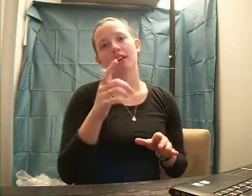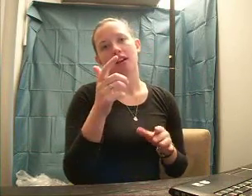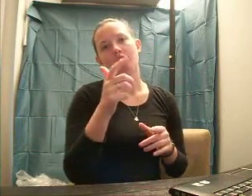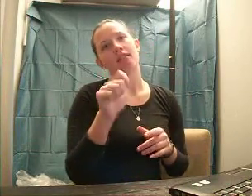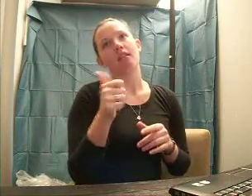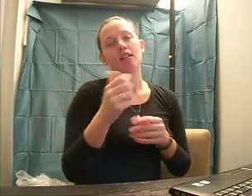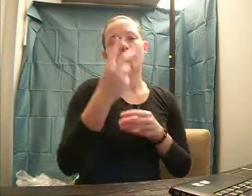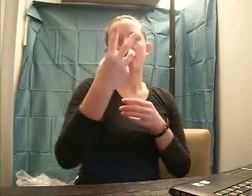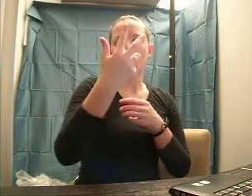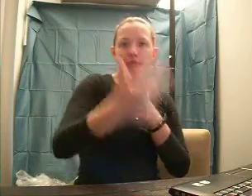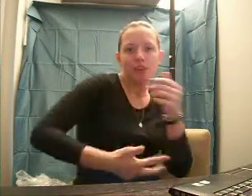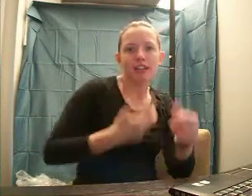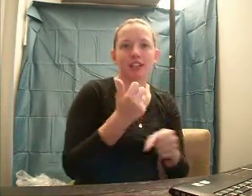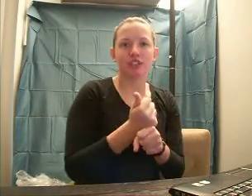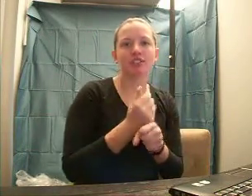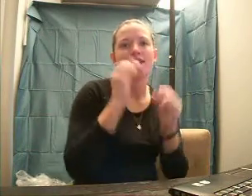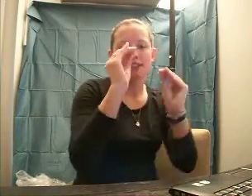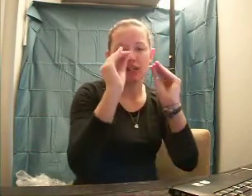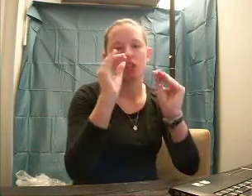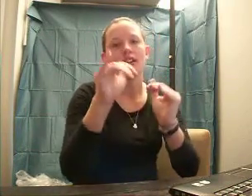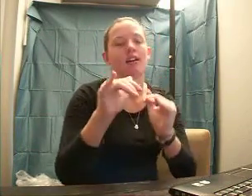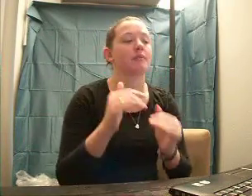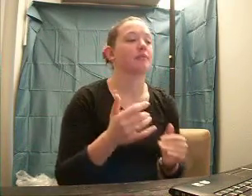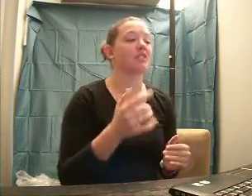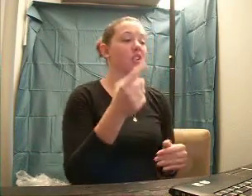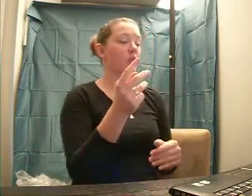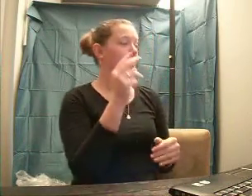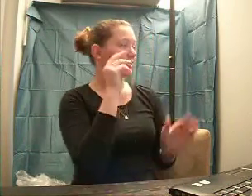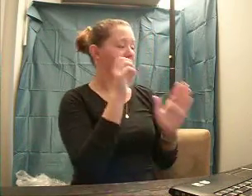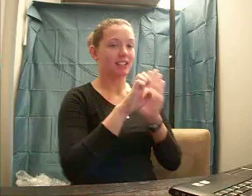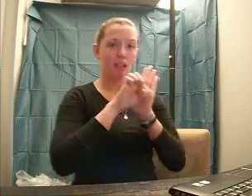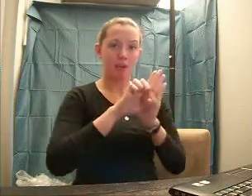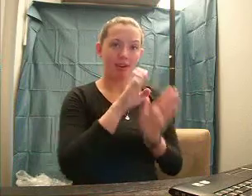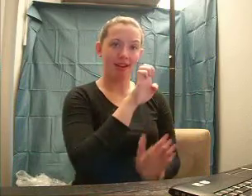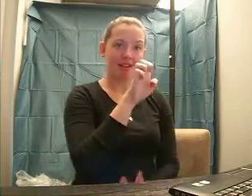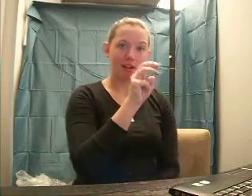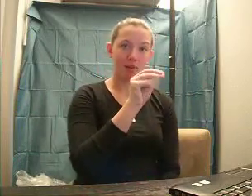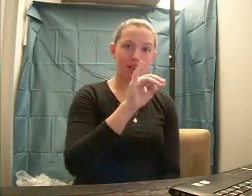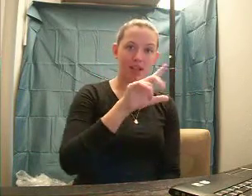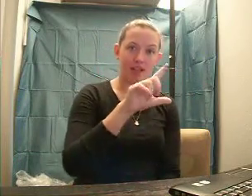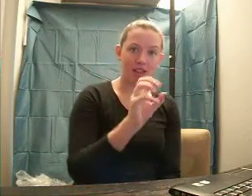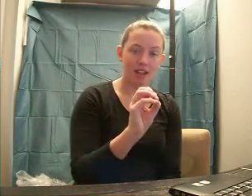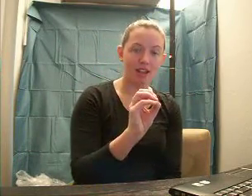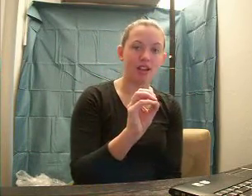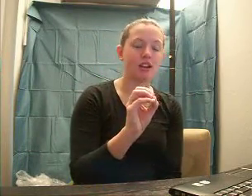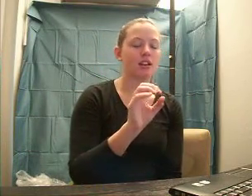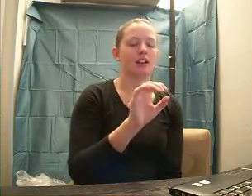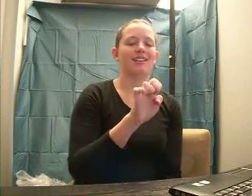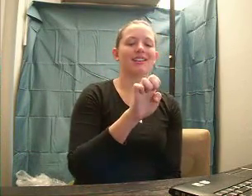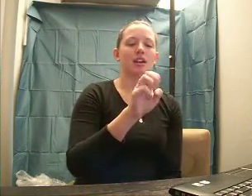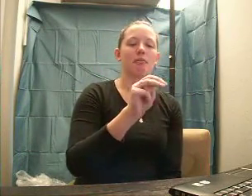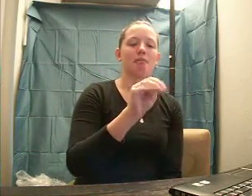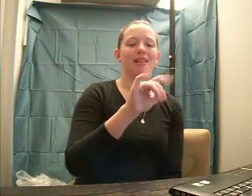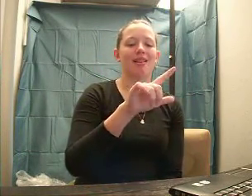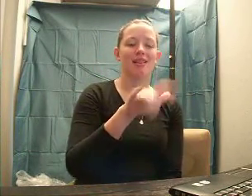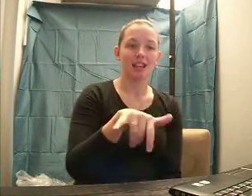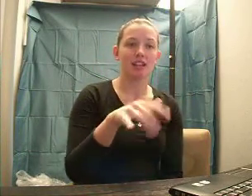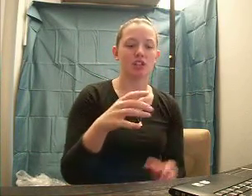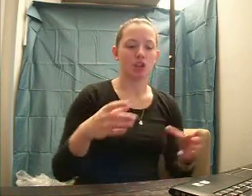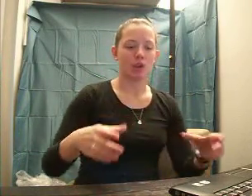performance. So what I'm going to show you is Emily Fox winning the world record for cup stacking. Now, the Americans in the audience will know all about cup stacking. It's a high